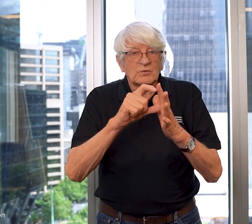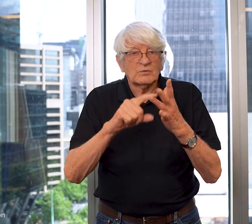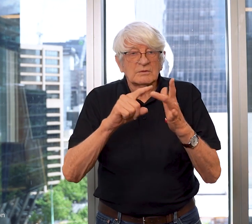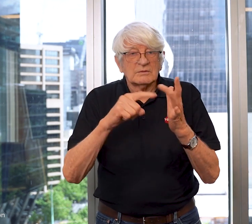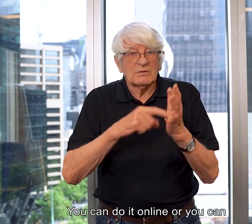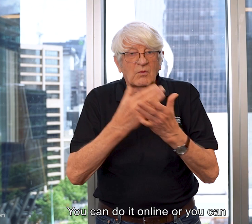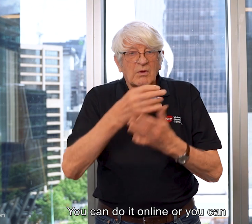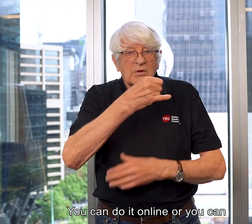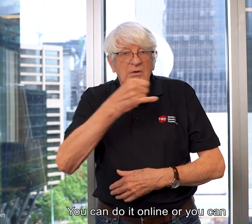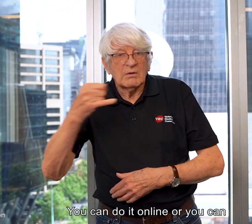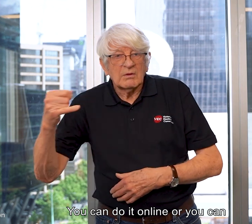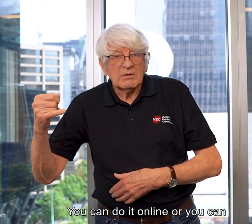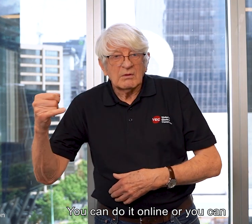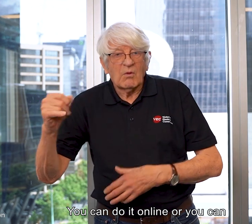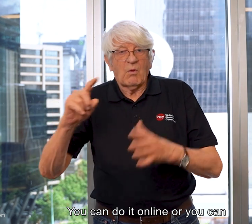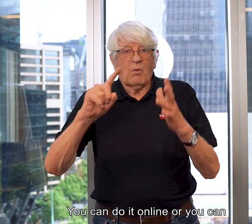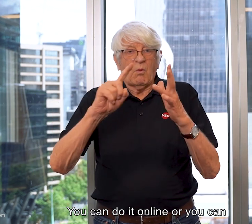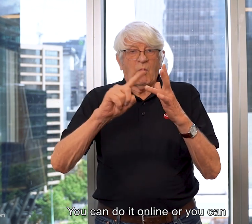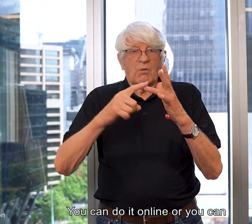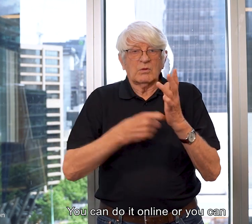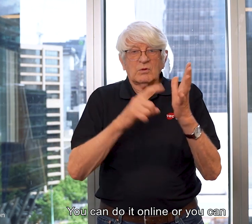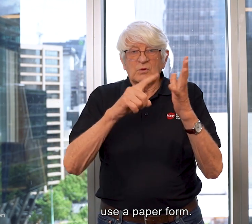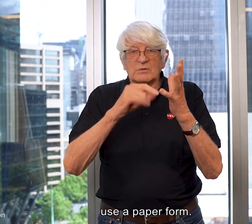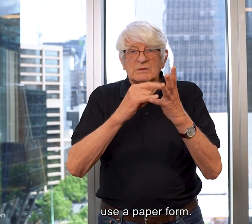You can do it online or you can use a paper form.